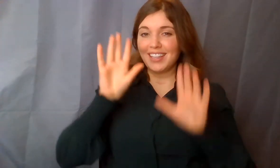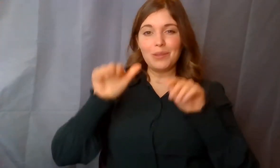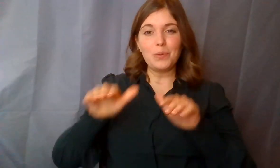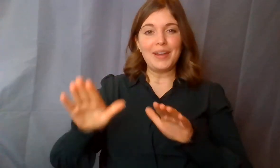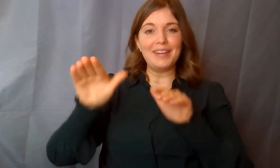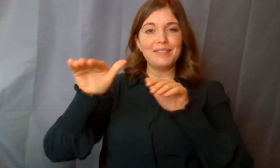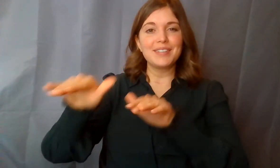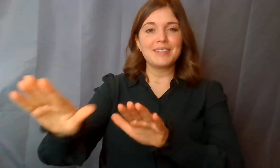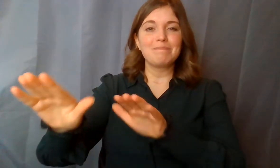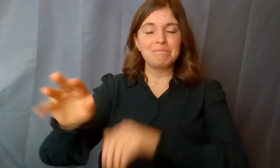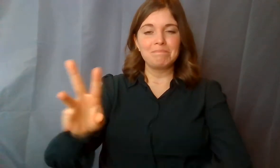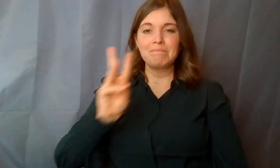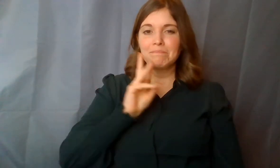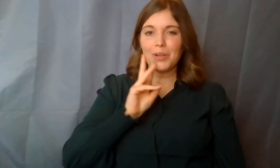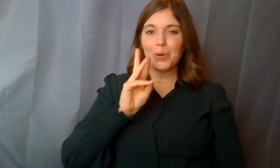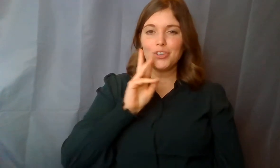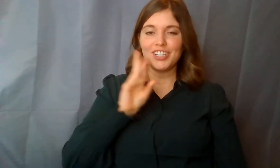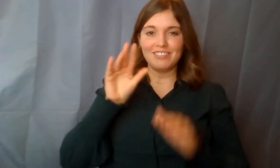then the waves. Ocean.